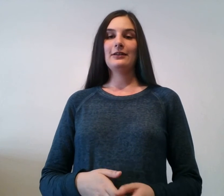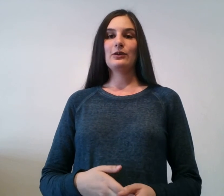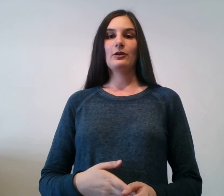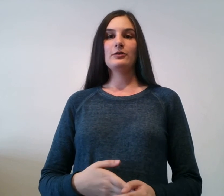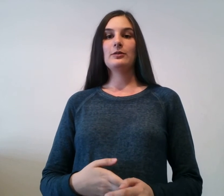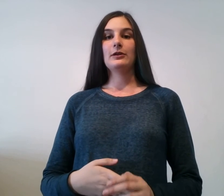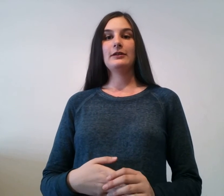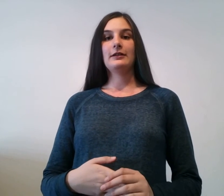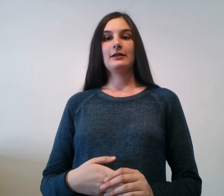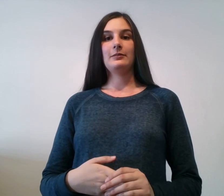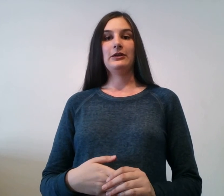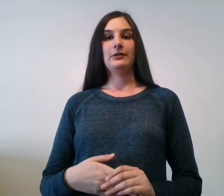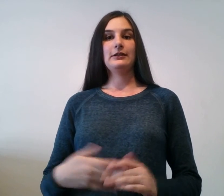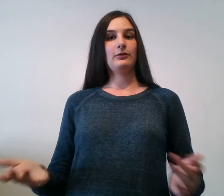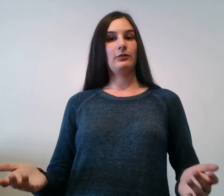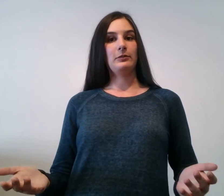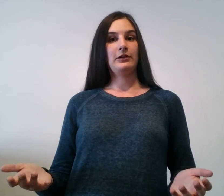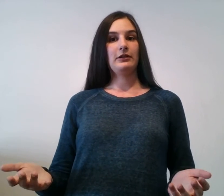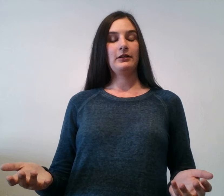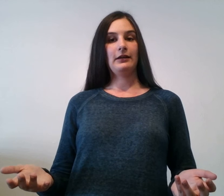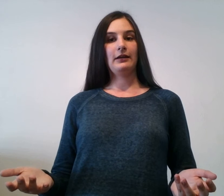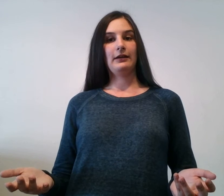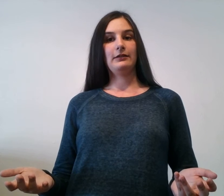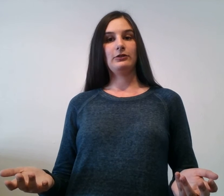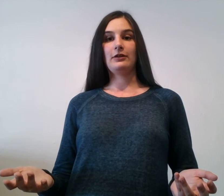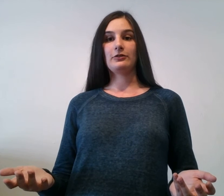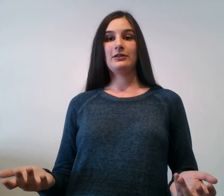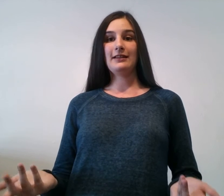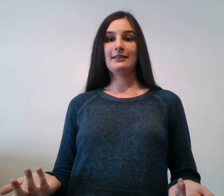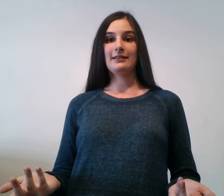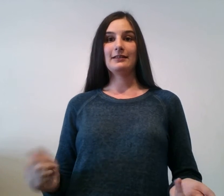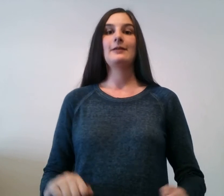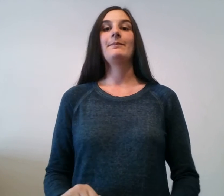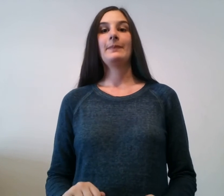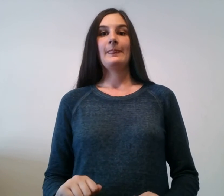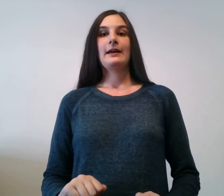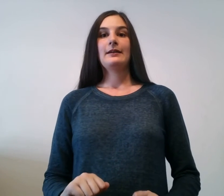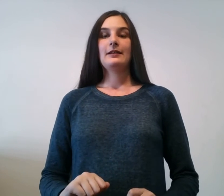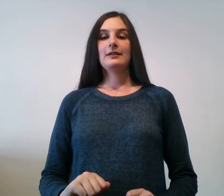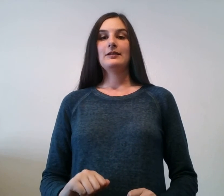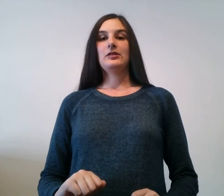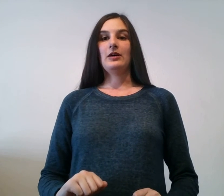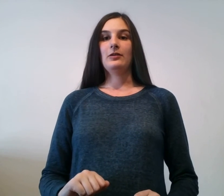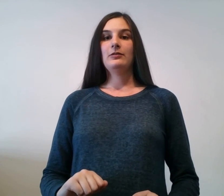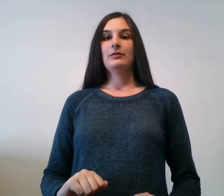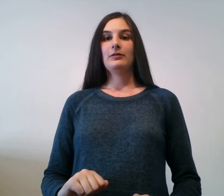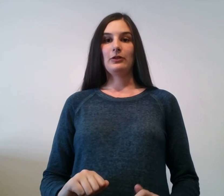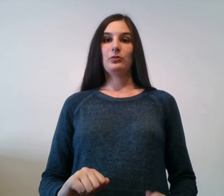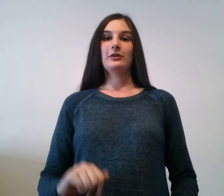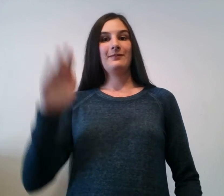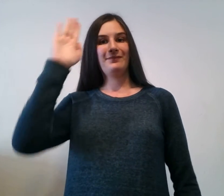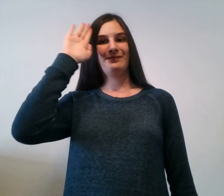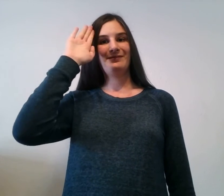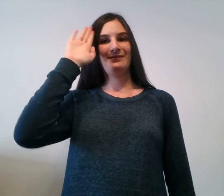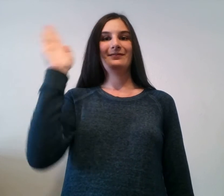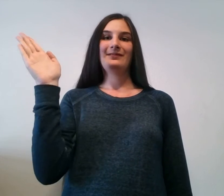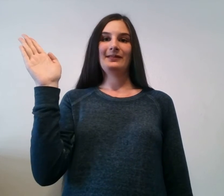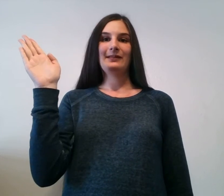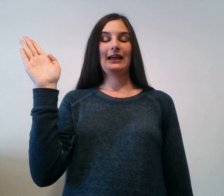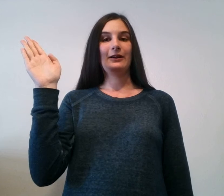go over some words that you're going to be using to form your introductory sentences. So, first word, hello.